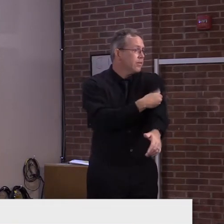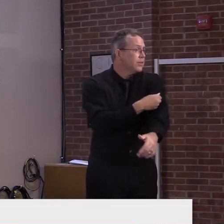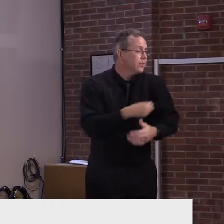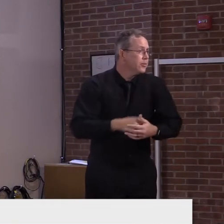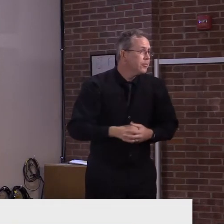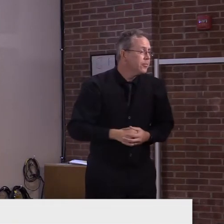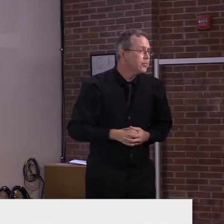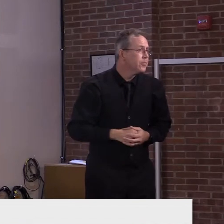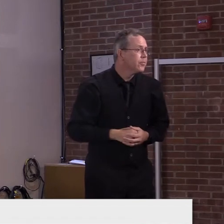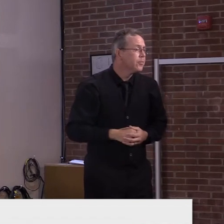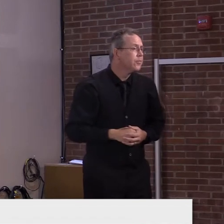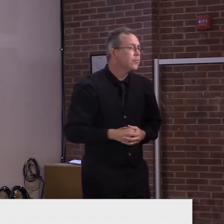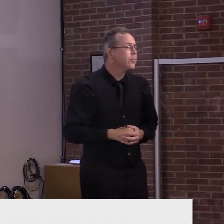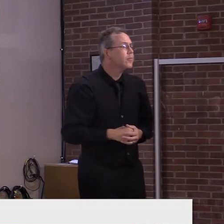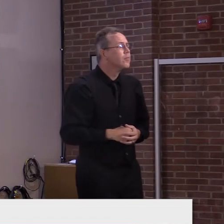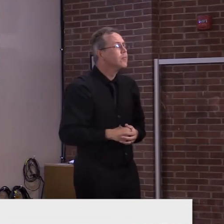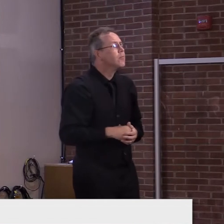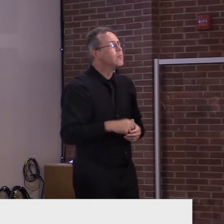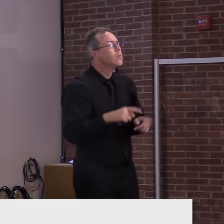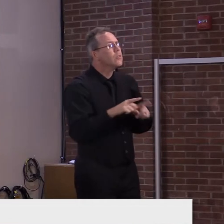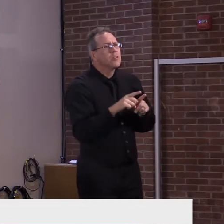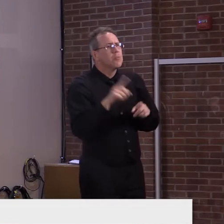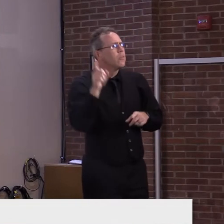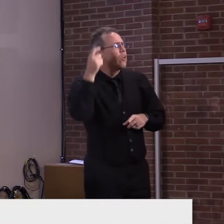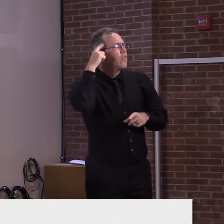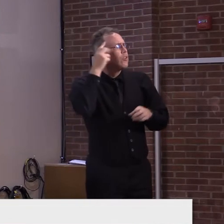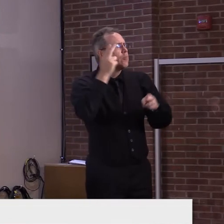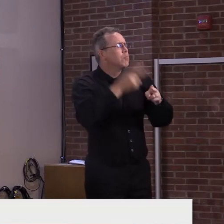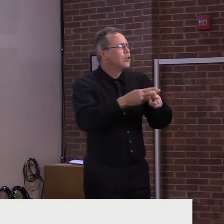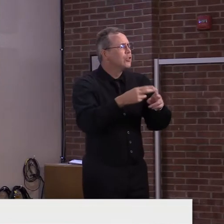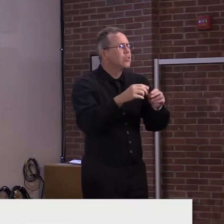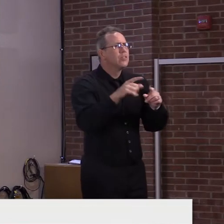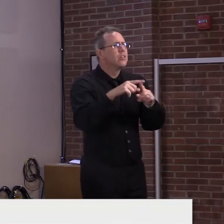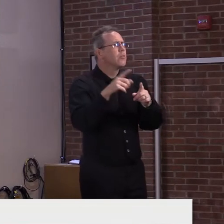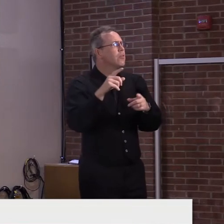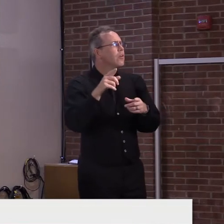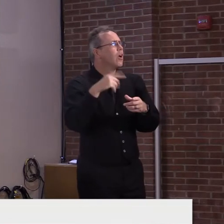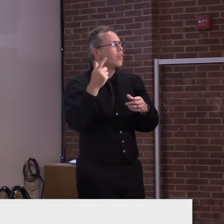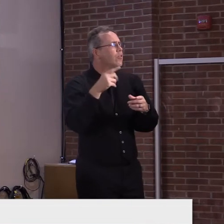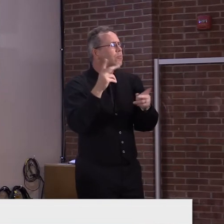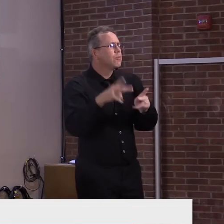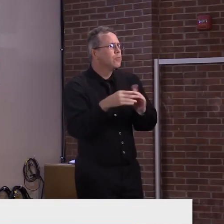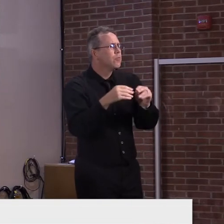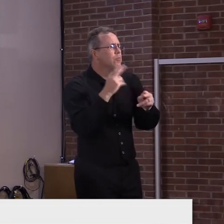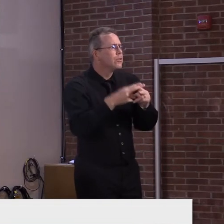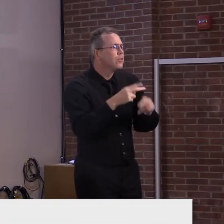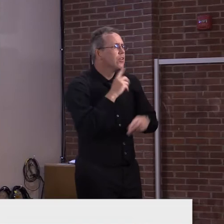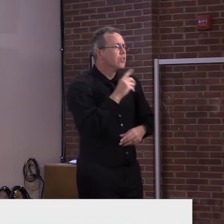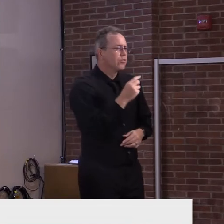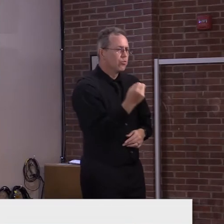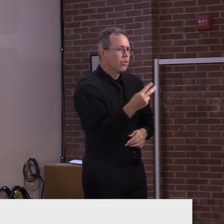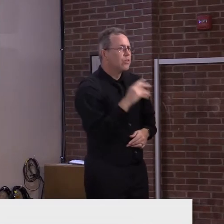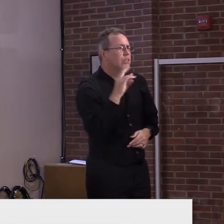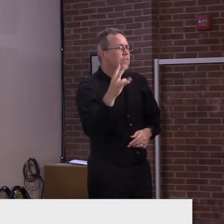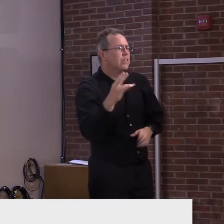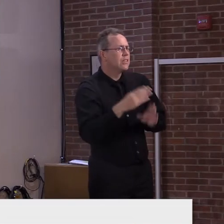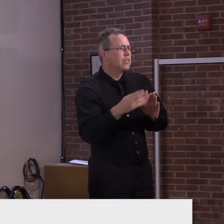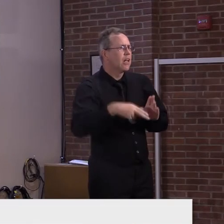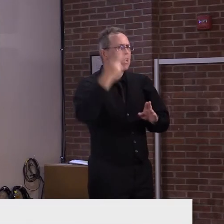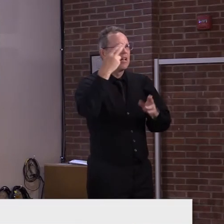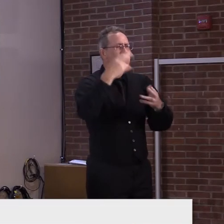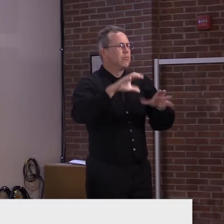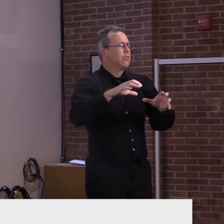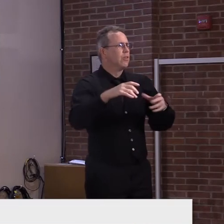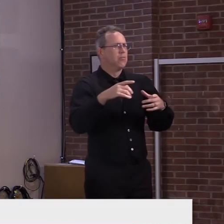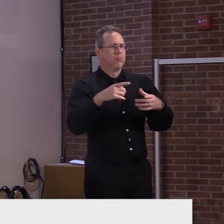out, and as Commissioner Pichek has pointed out, we've been very, very successful in that age group. One last item I want to